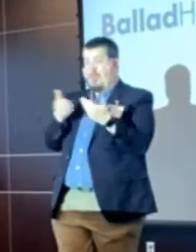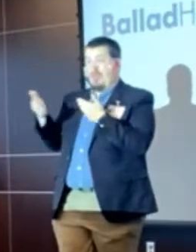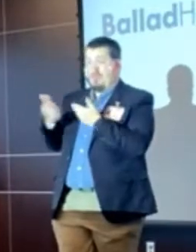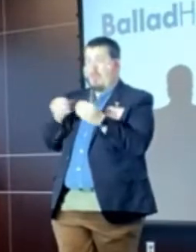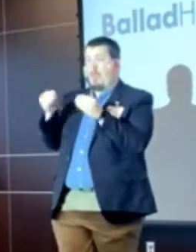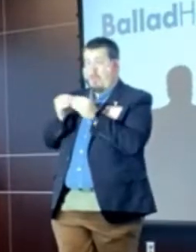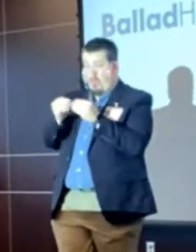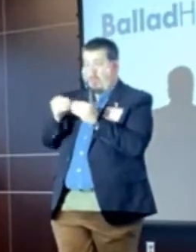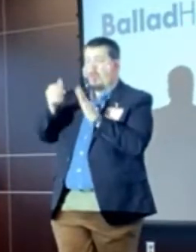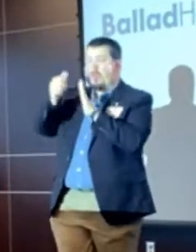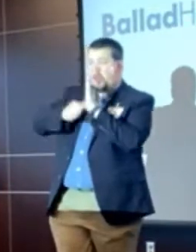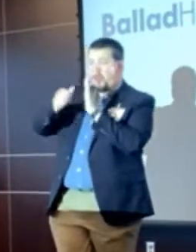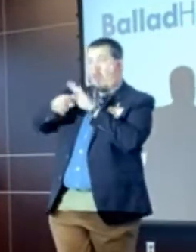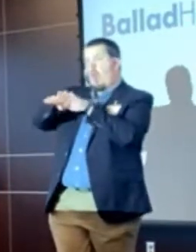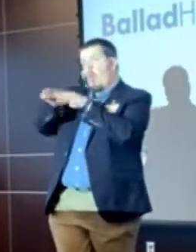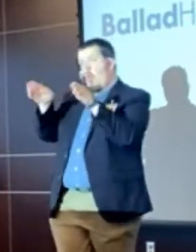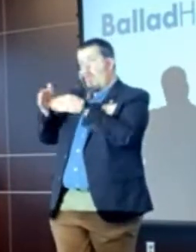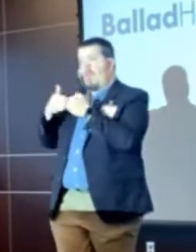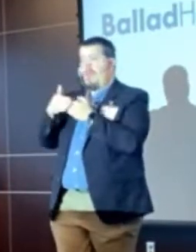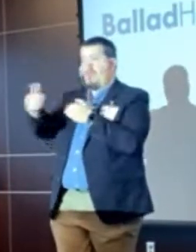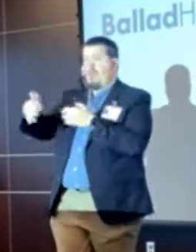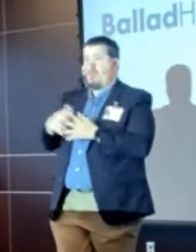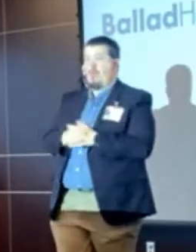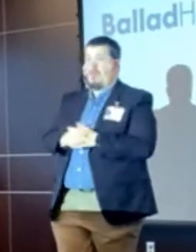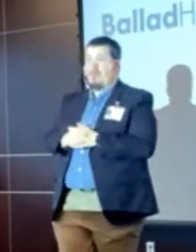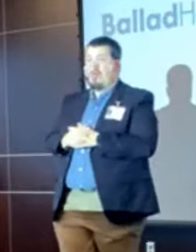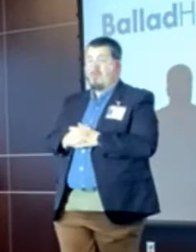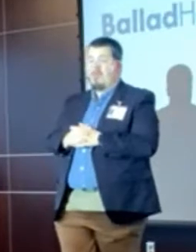more elective surgeries moving forward.